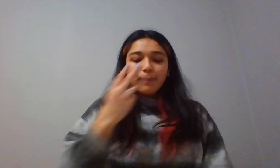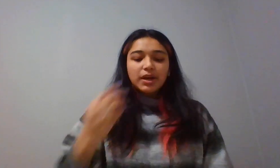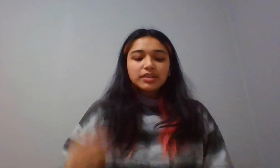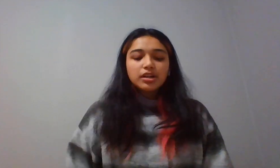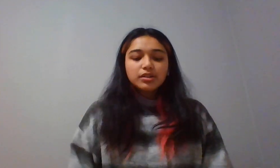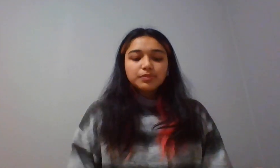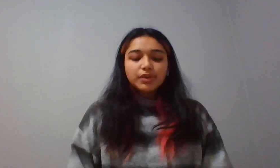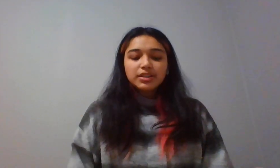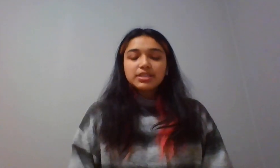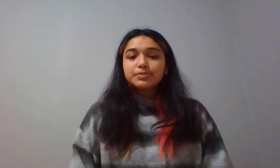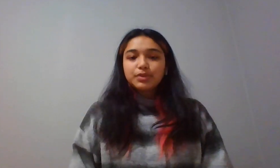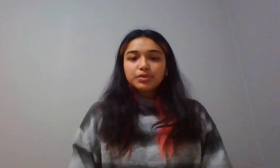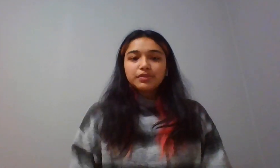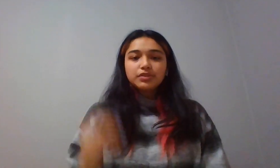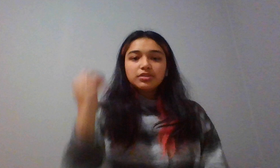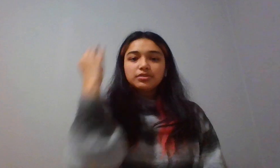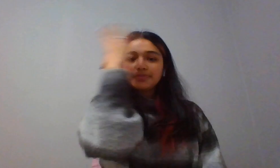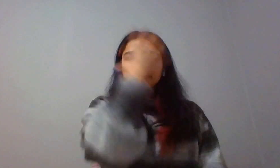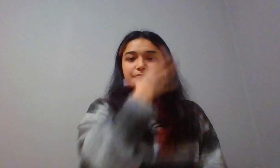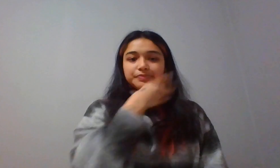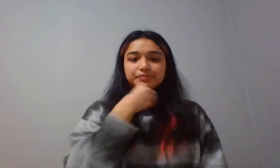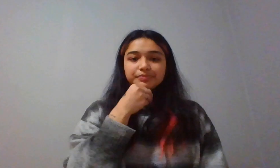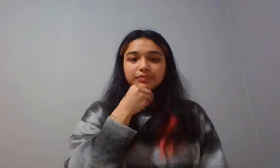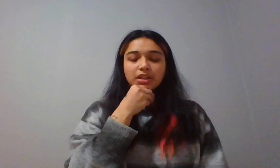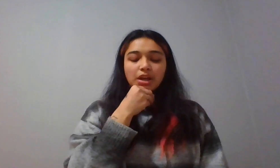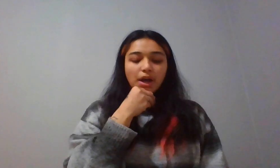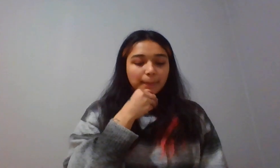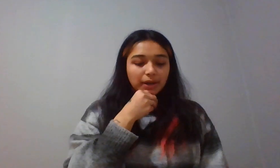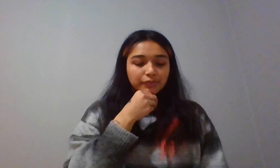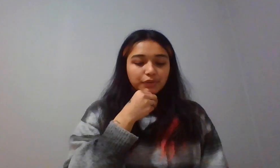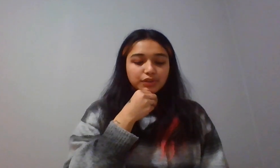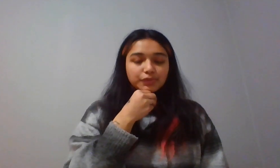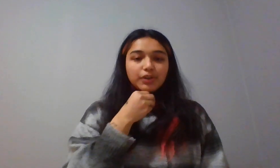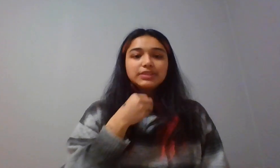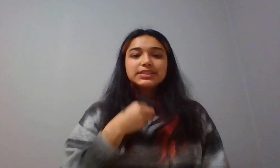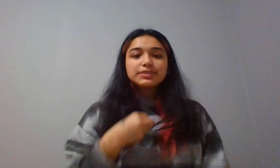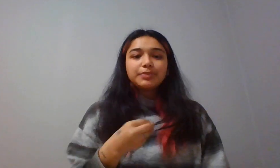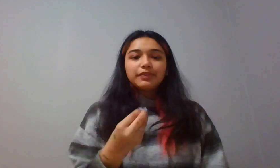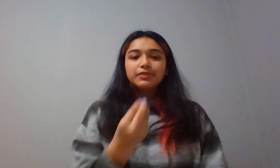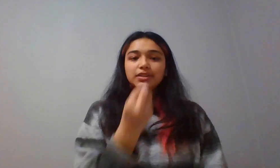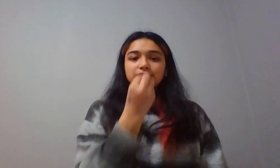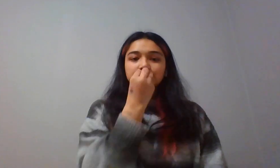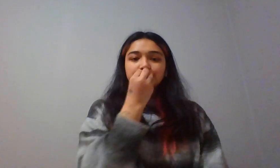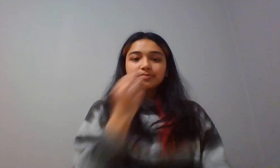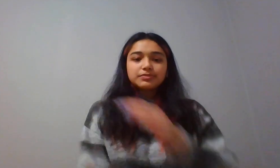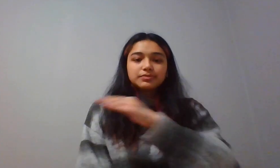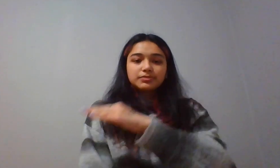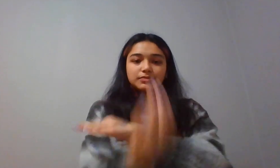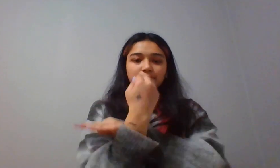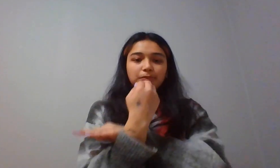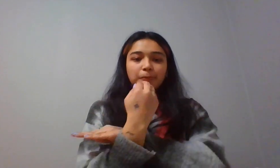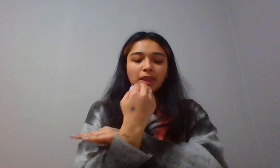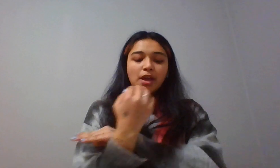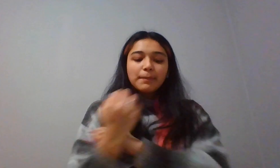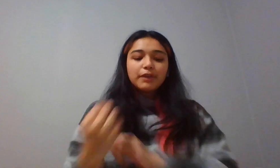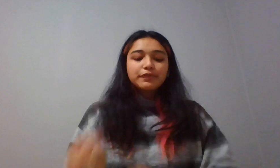My third word is beautiful. My fourth word is breakfast. My